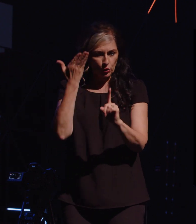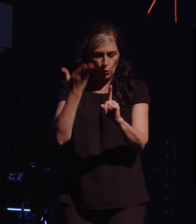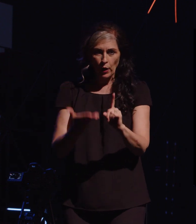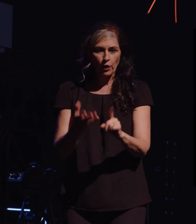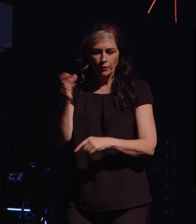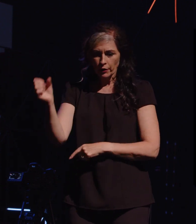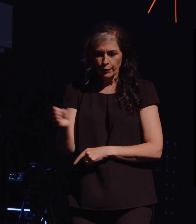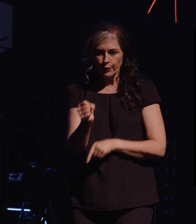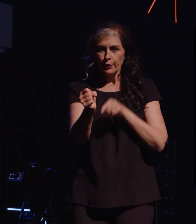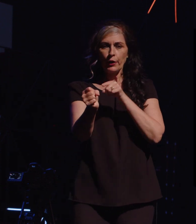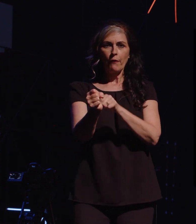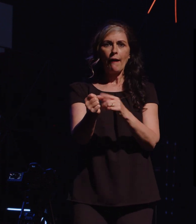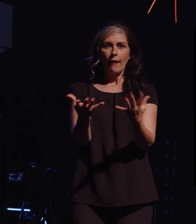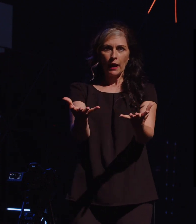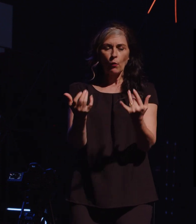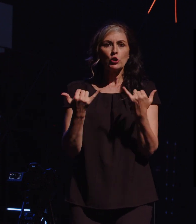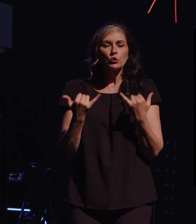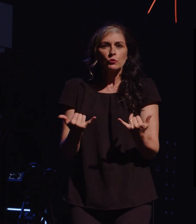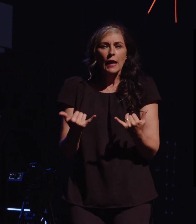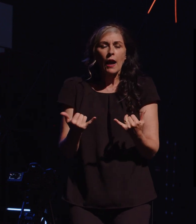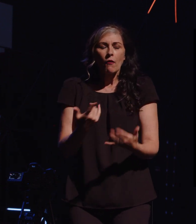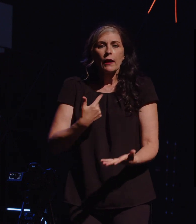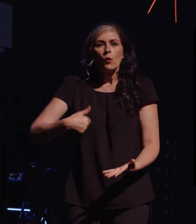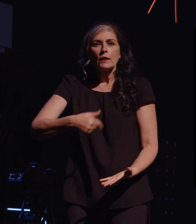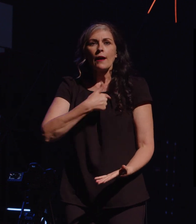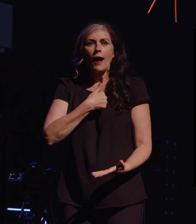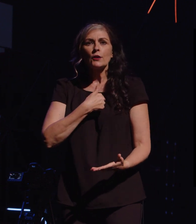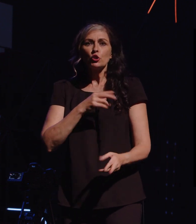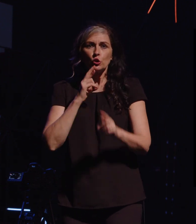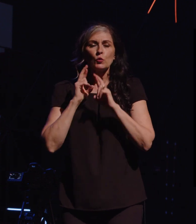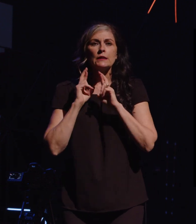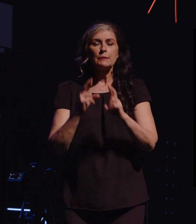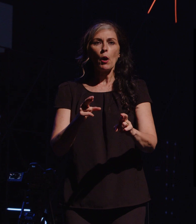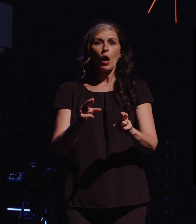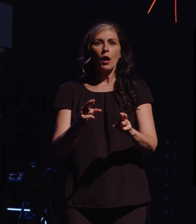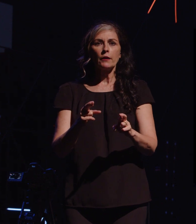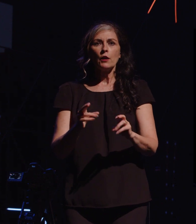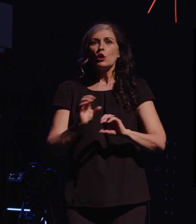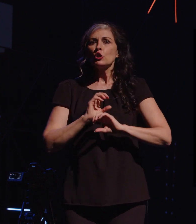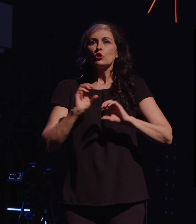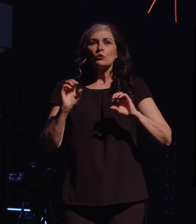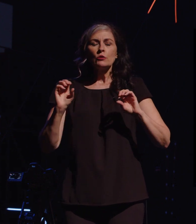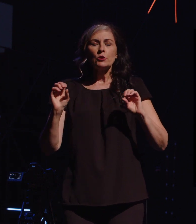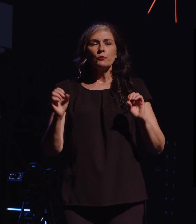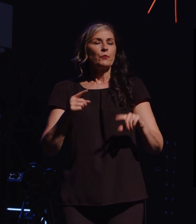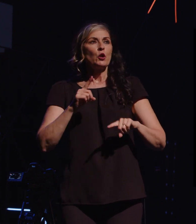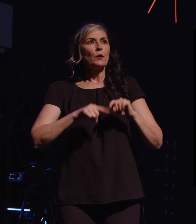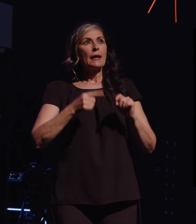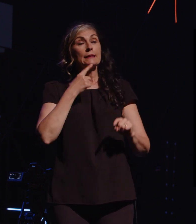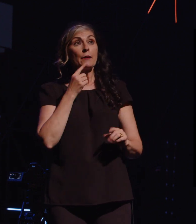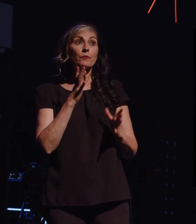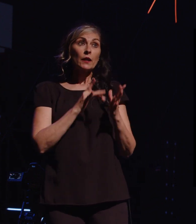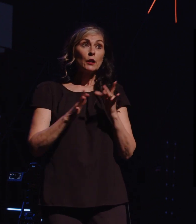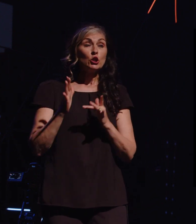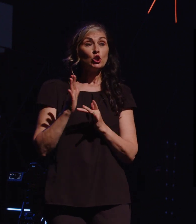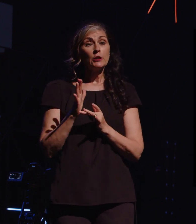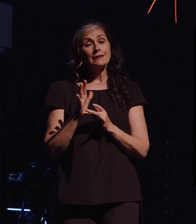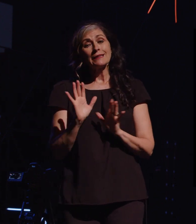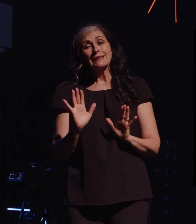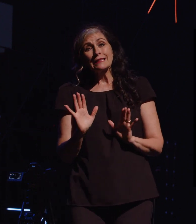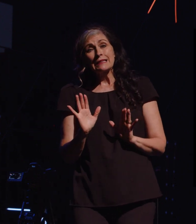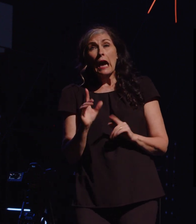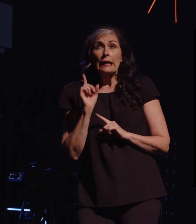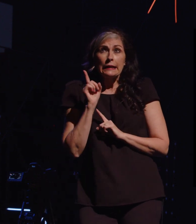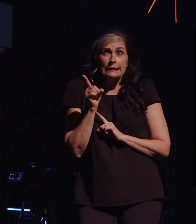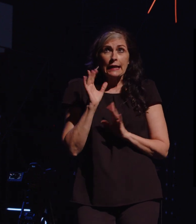at right now. He wants us to respond to him. There's no such thing of saying, hey, Jesus, just give